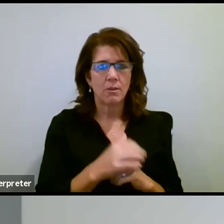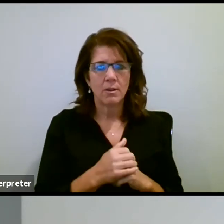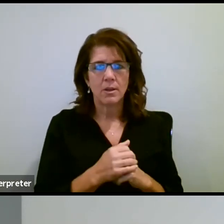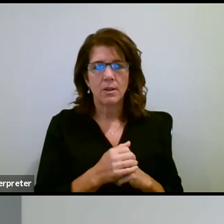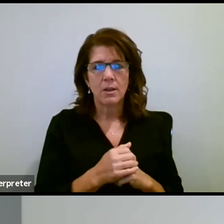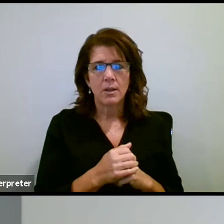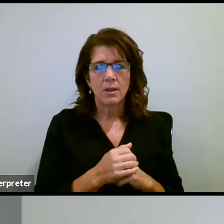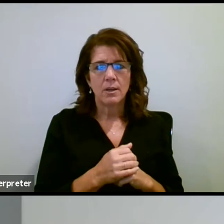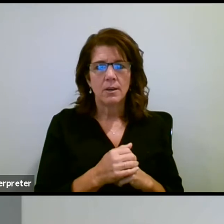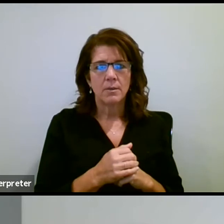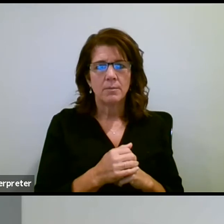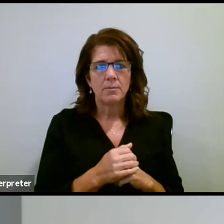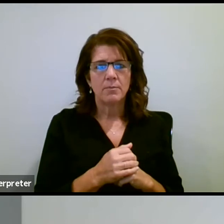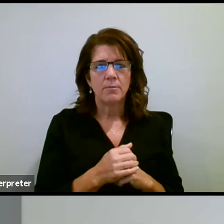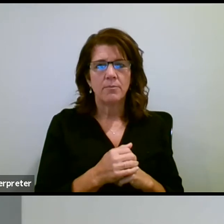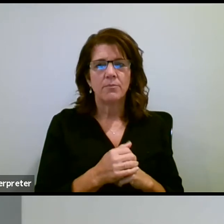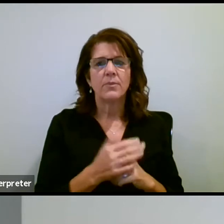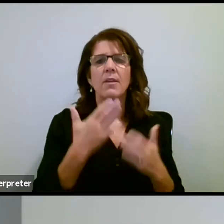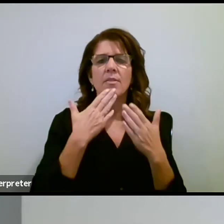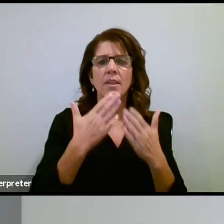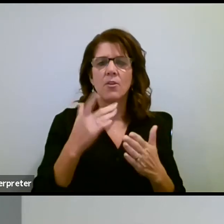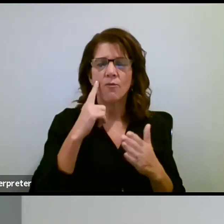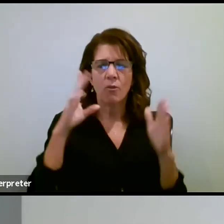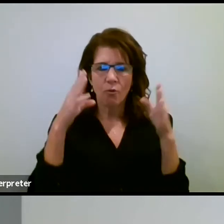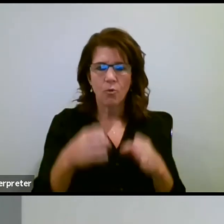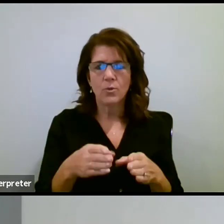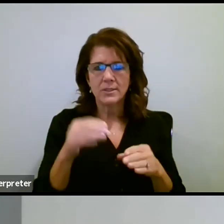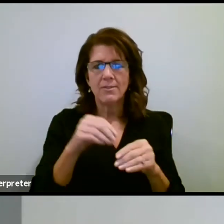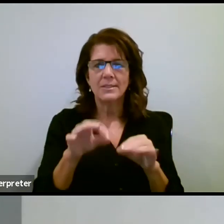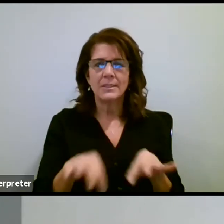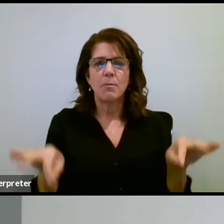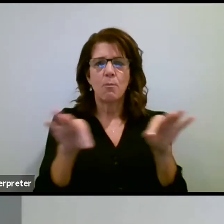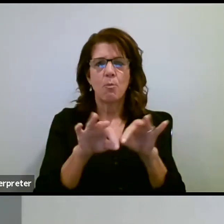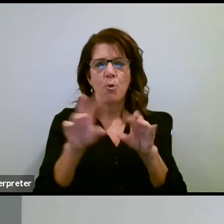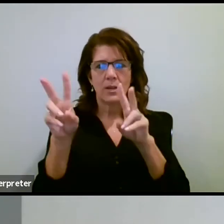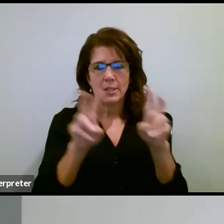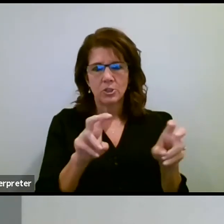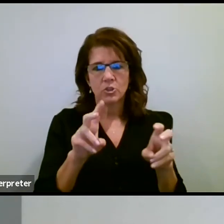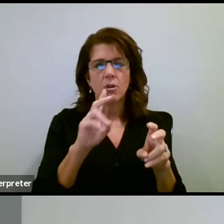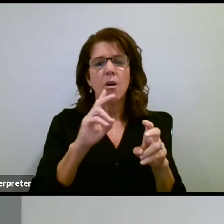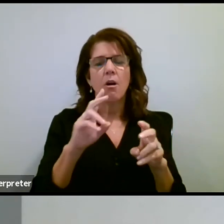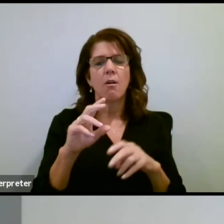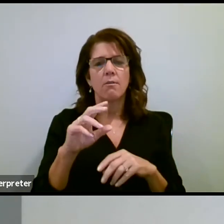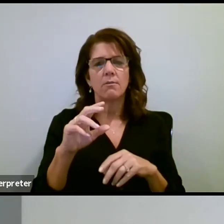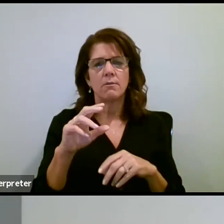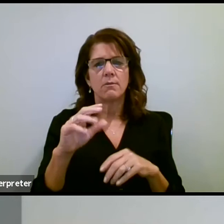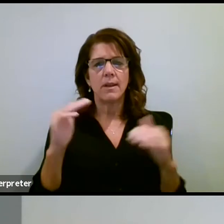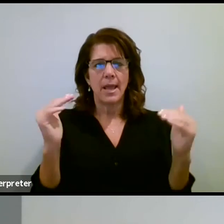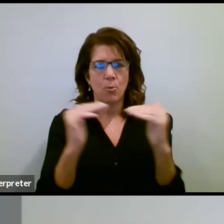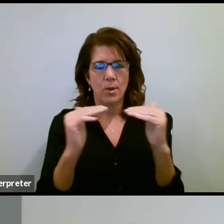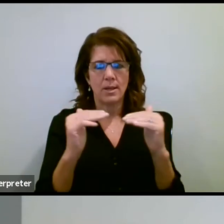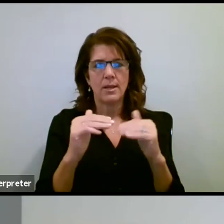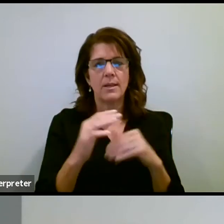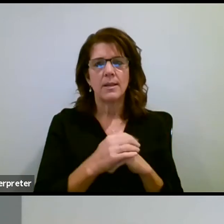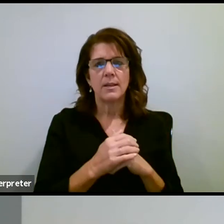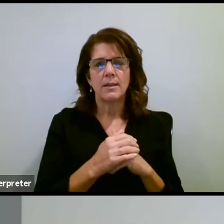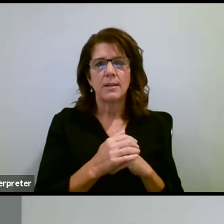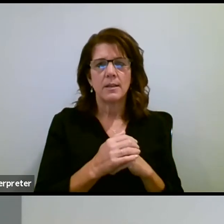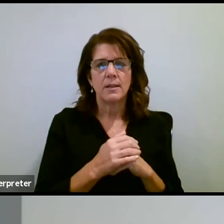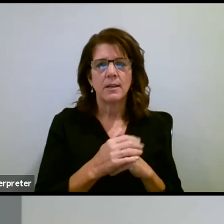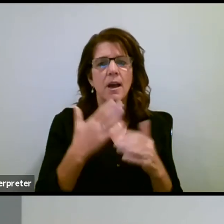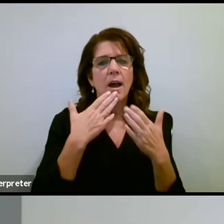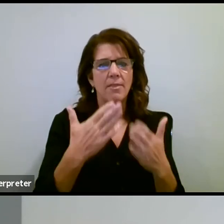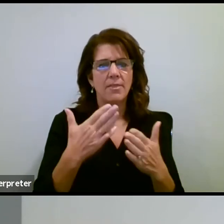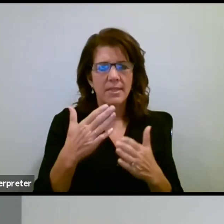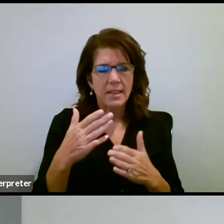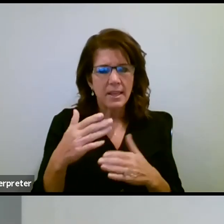Dignitaries, excellencies, and thanks for focusing this important issue of digital equity. I thank UN and AARP, especially